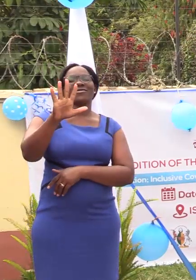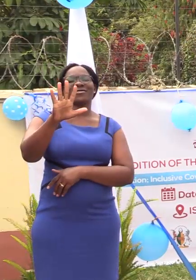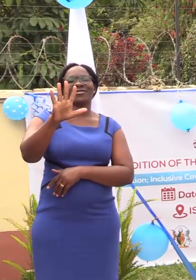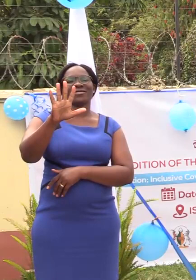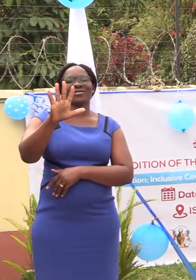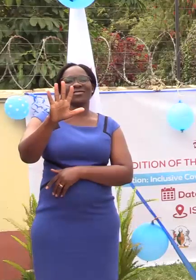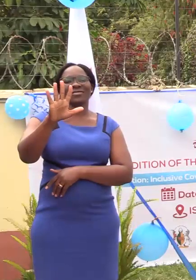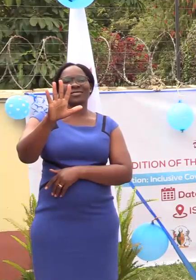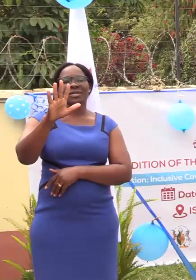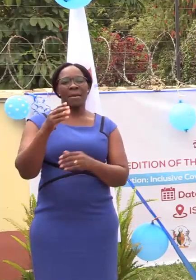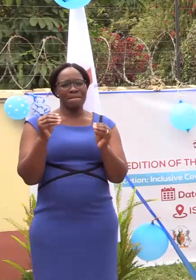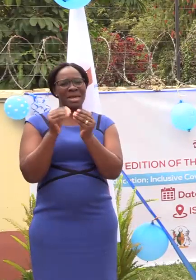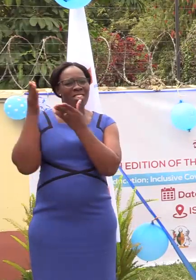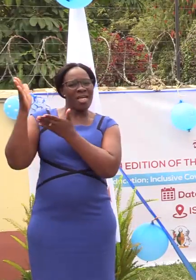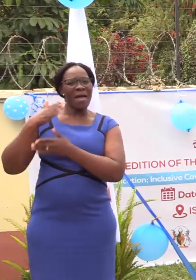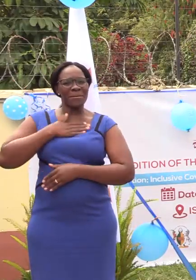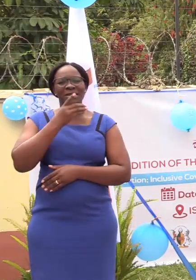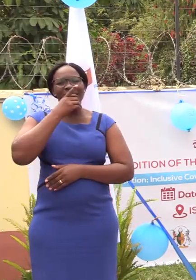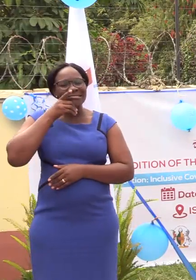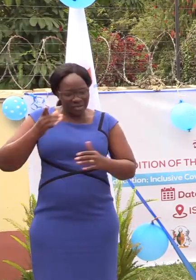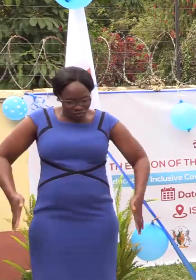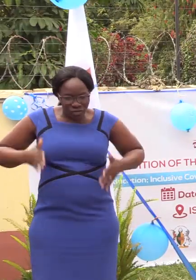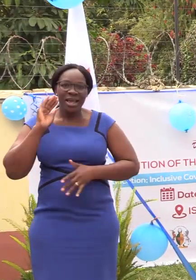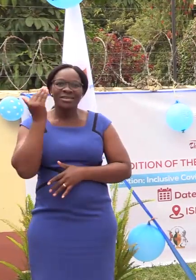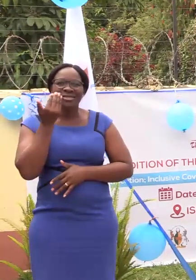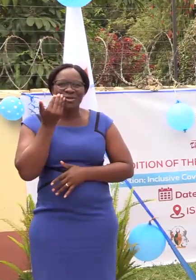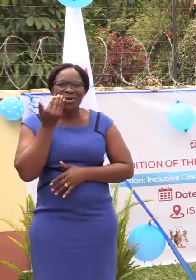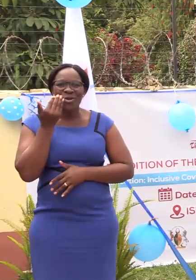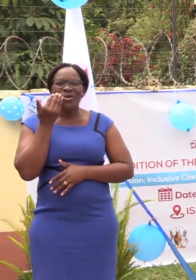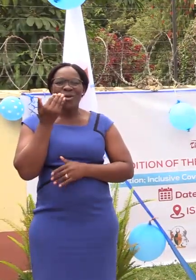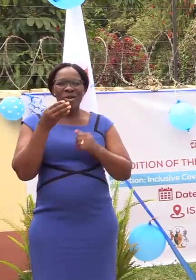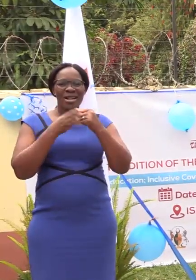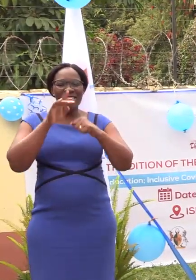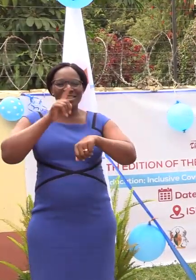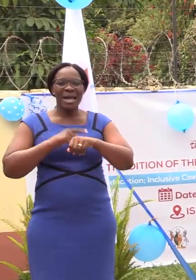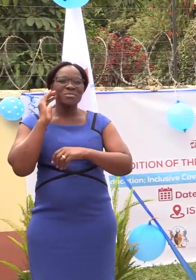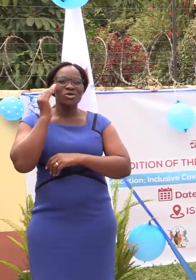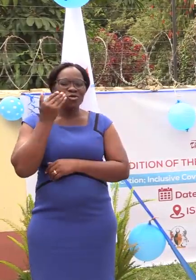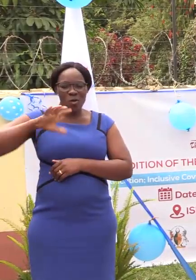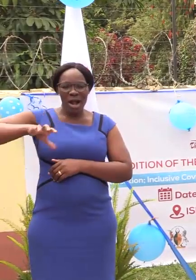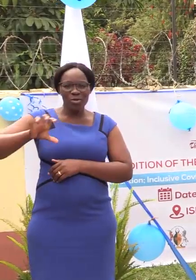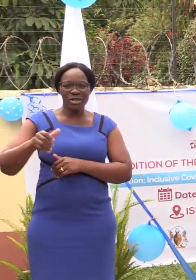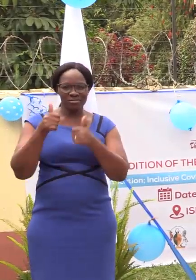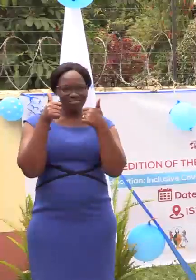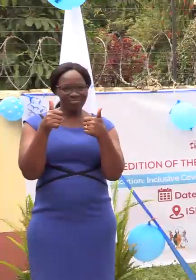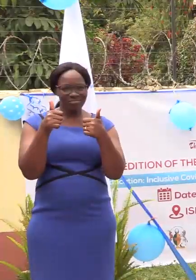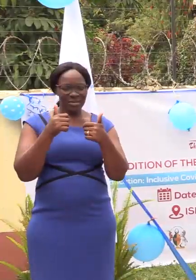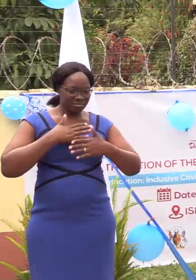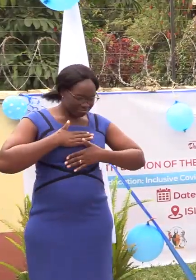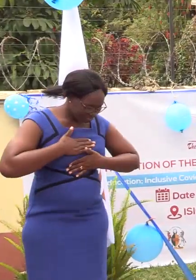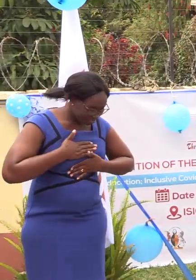25. Tubatane huko. Desert Wheel Race Isiolo edition, the 9th edition. Isiolo County.